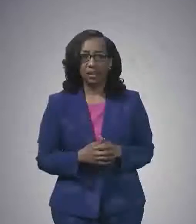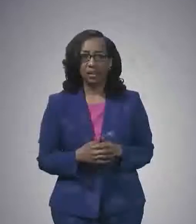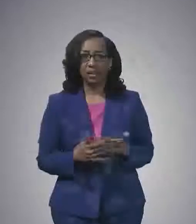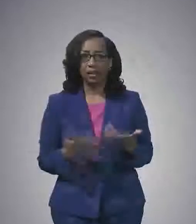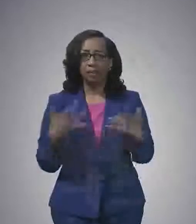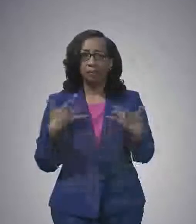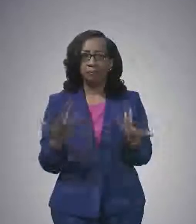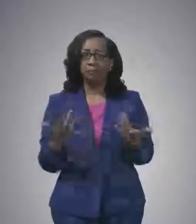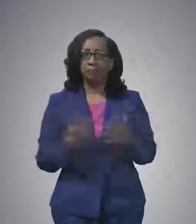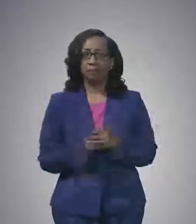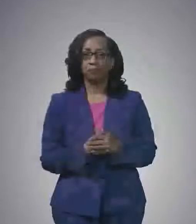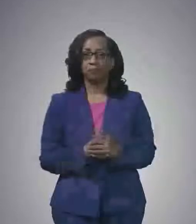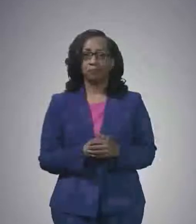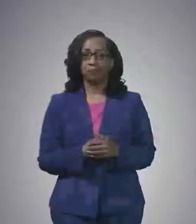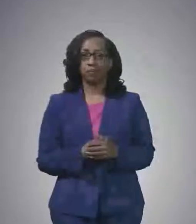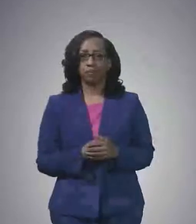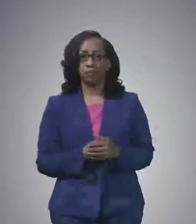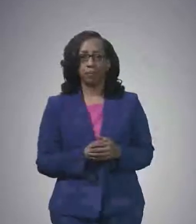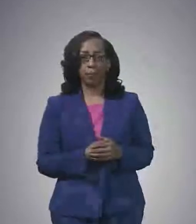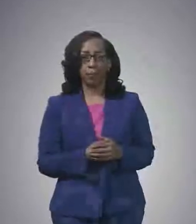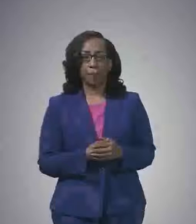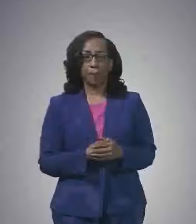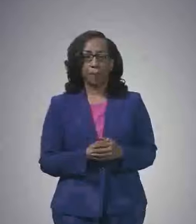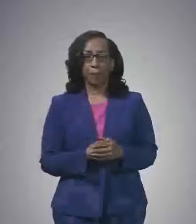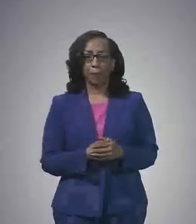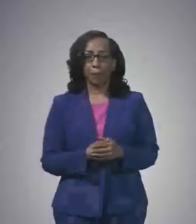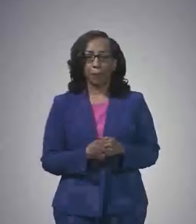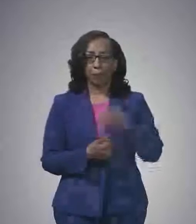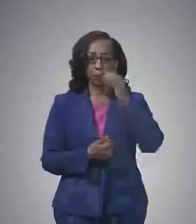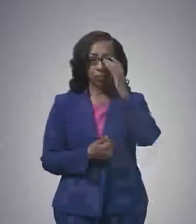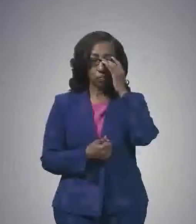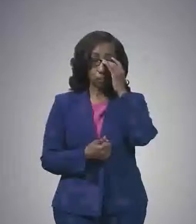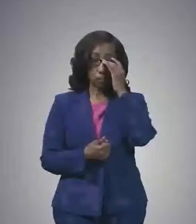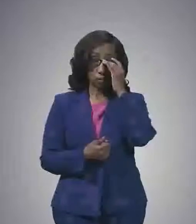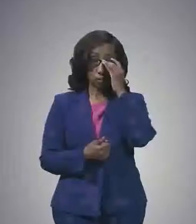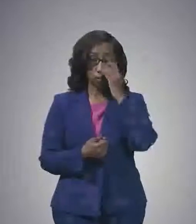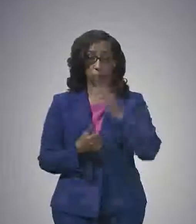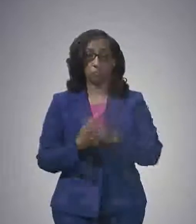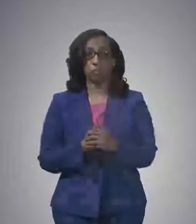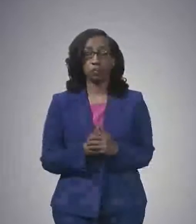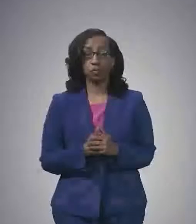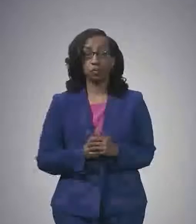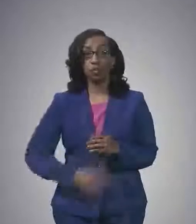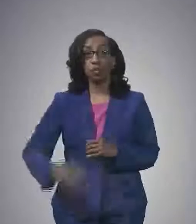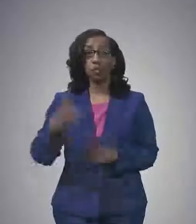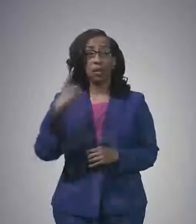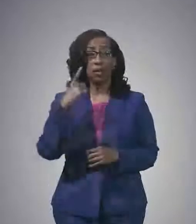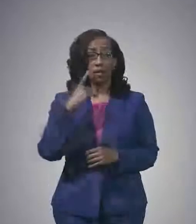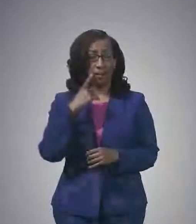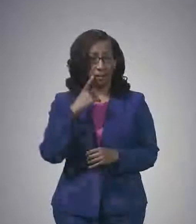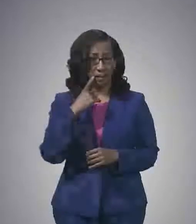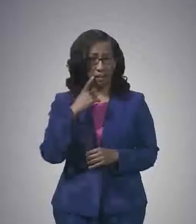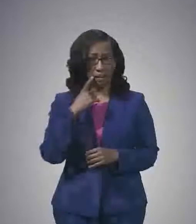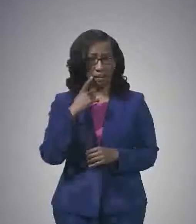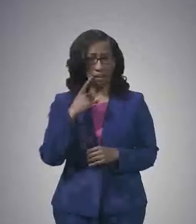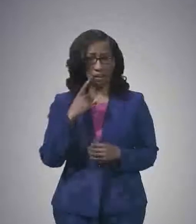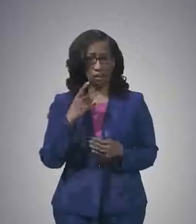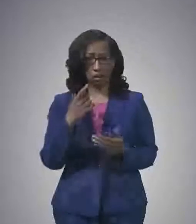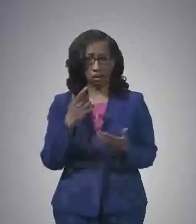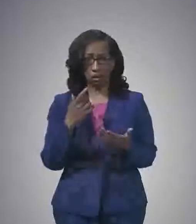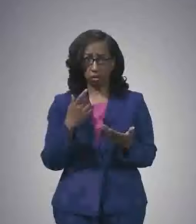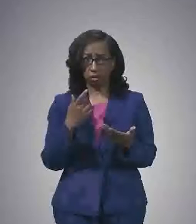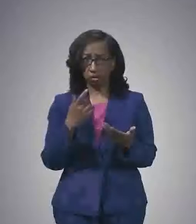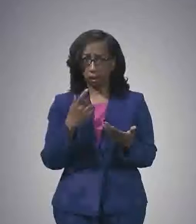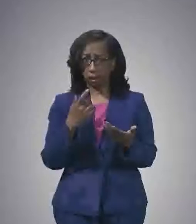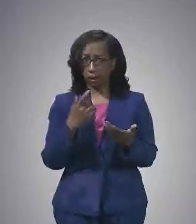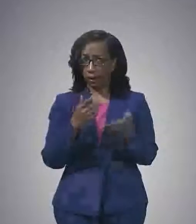health department? And I have a follow-up. So I think you're asking for a reaction to